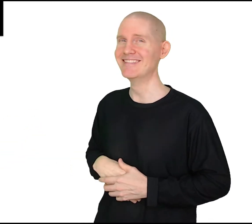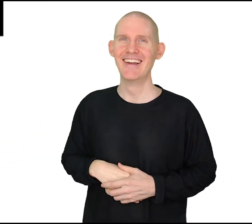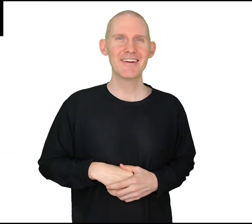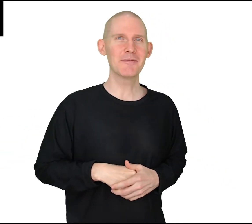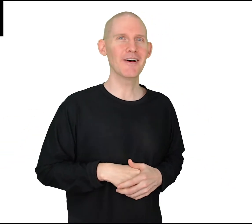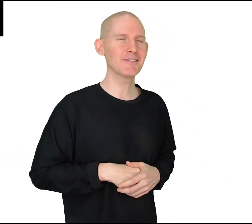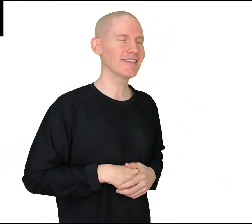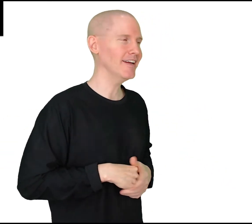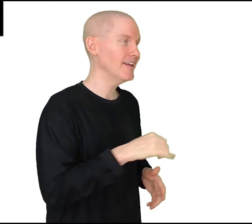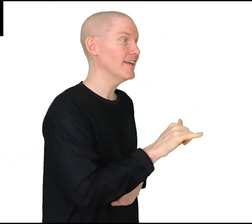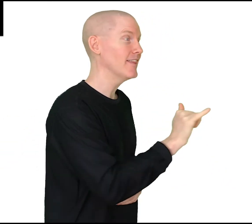From the other side, that.